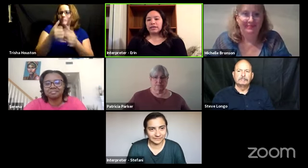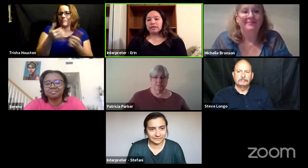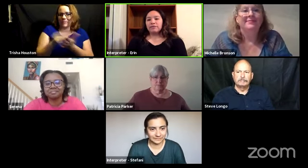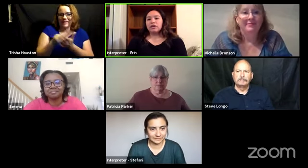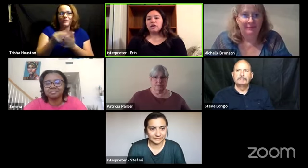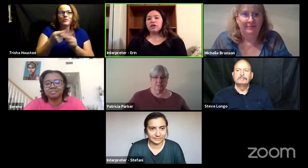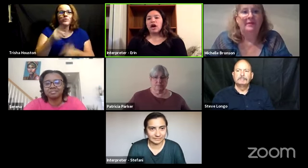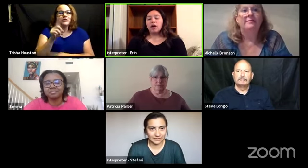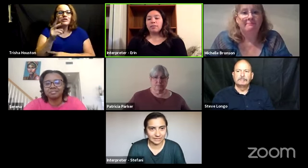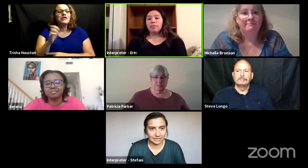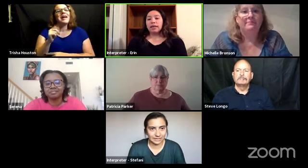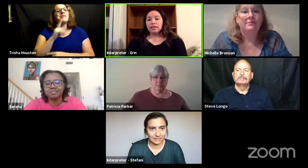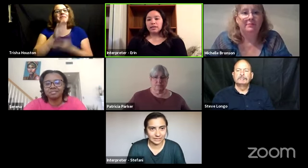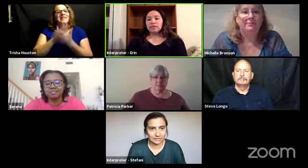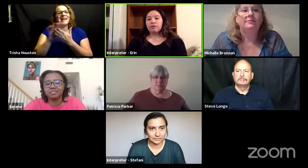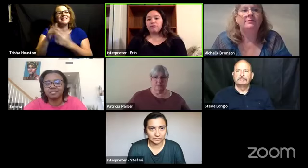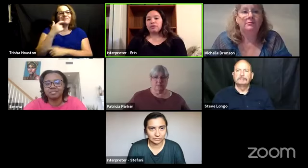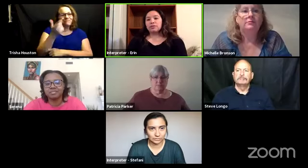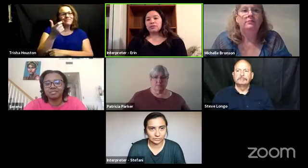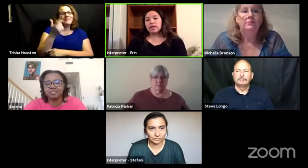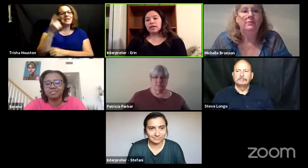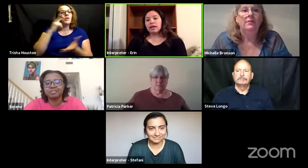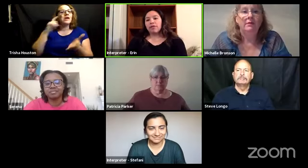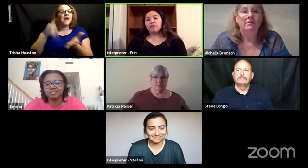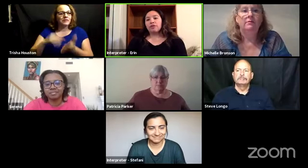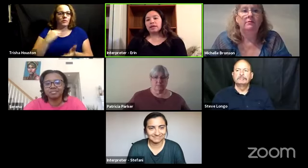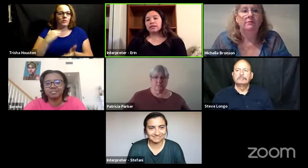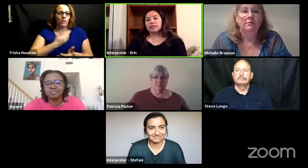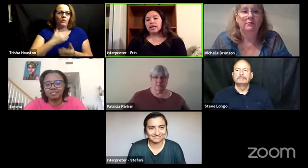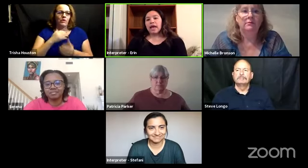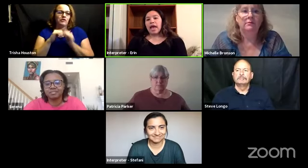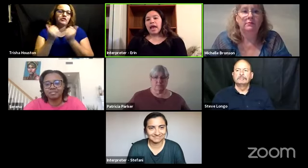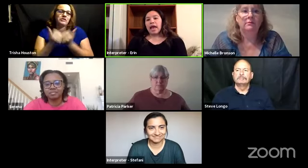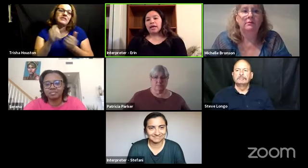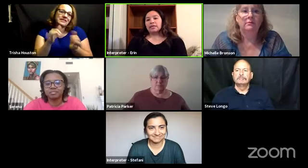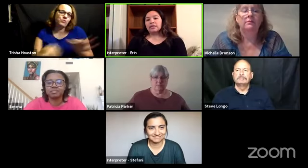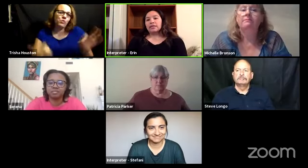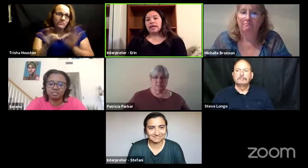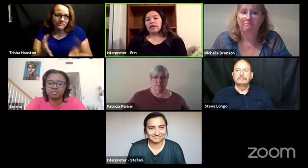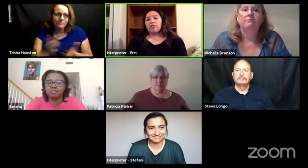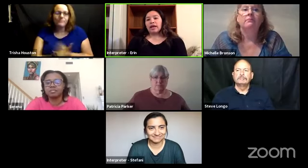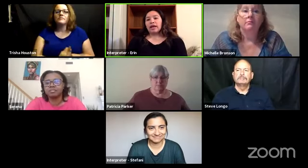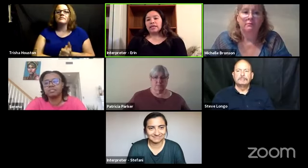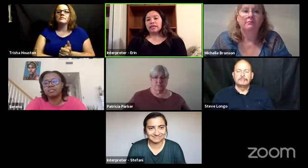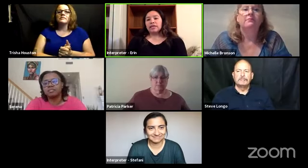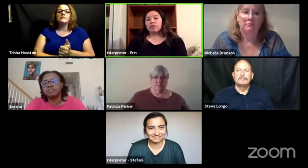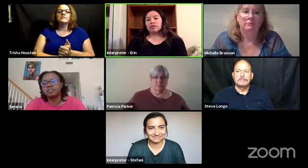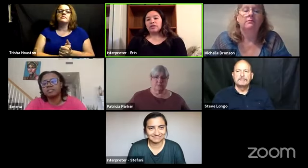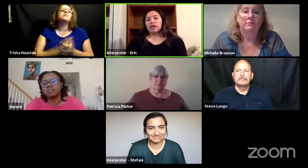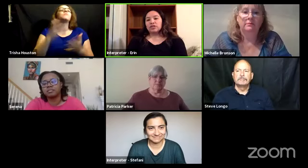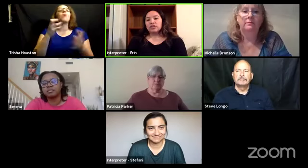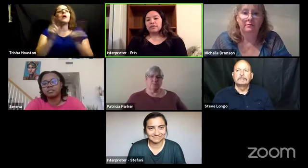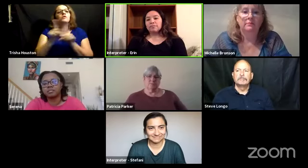received monies from Fresno State and other grants, and they are recognizing the importance of our agency.